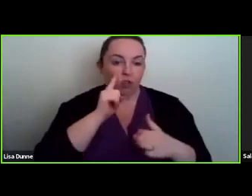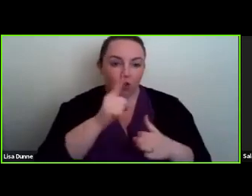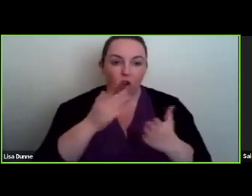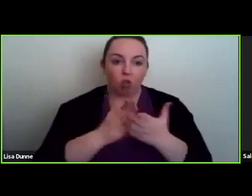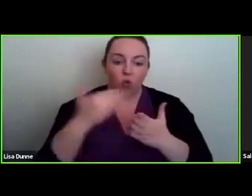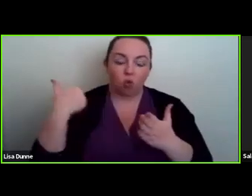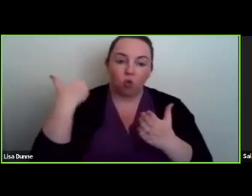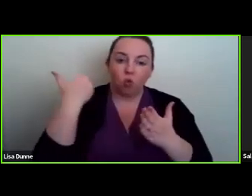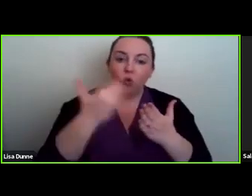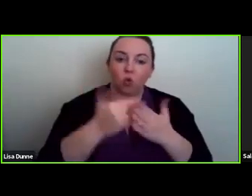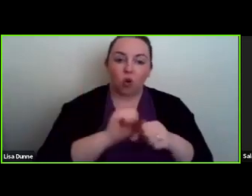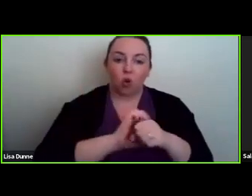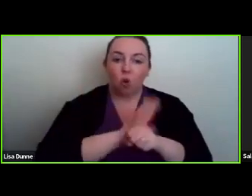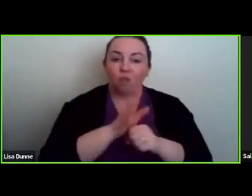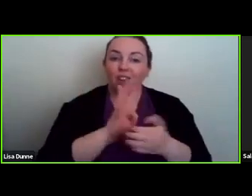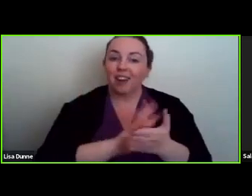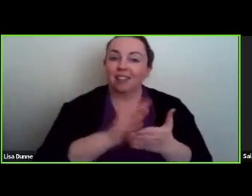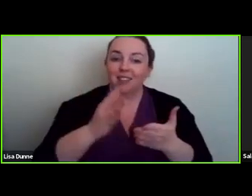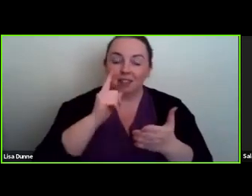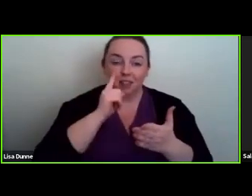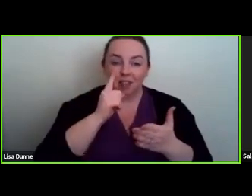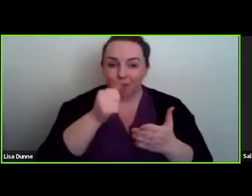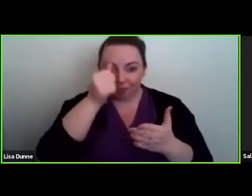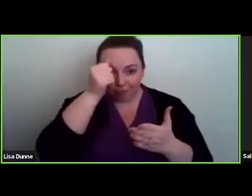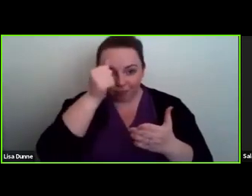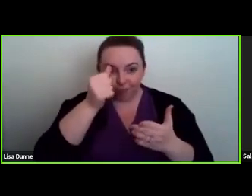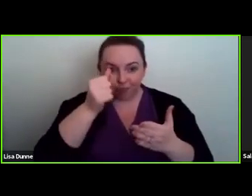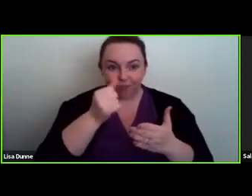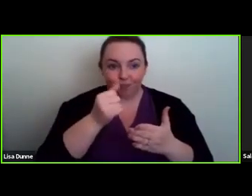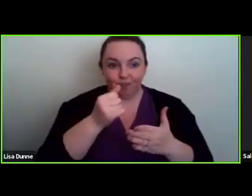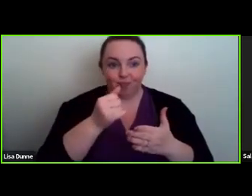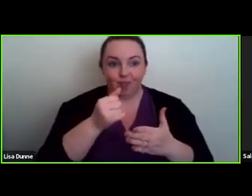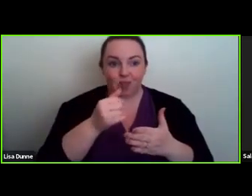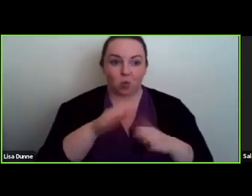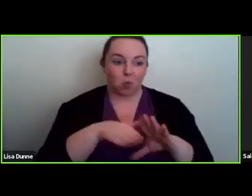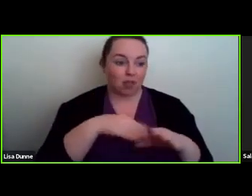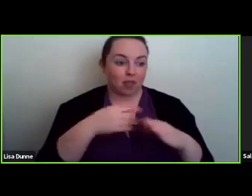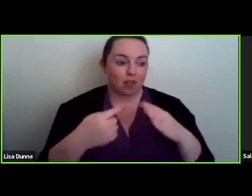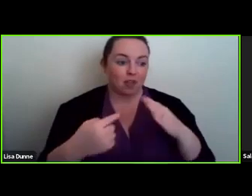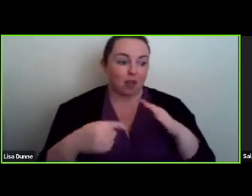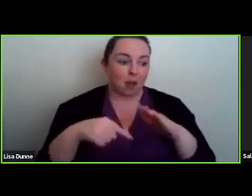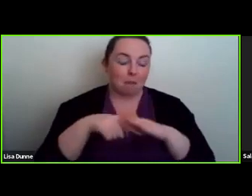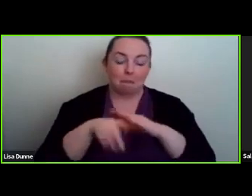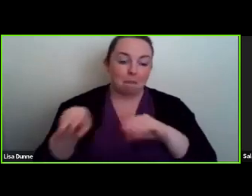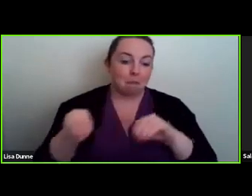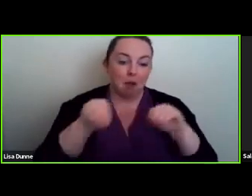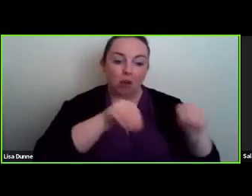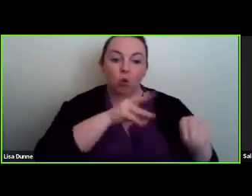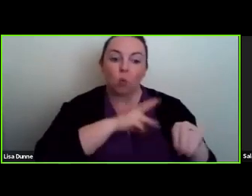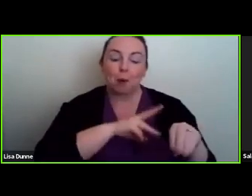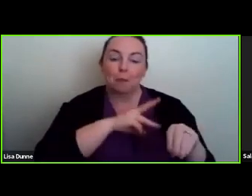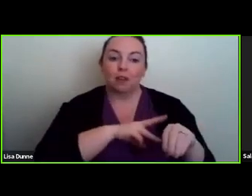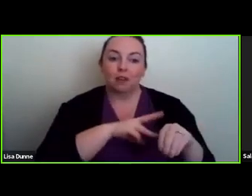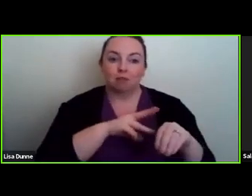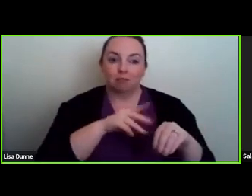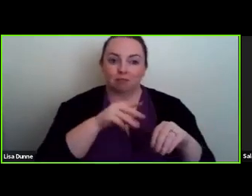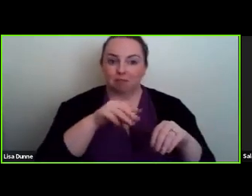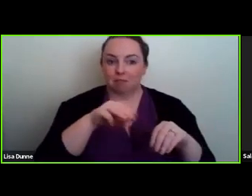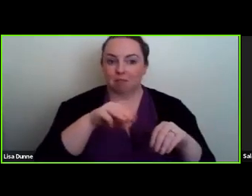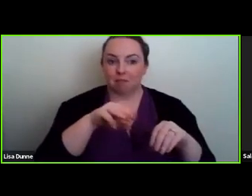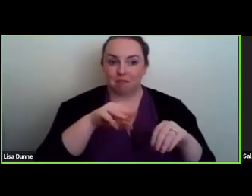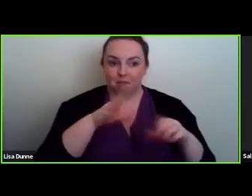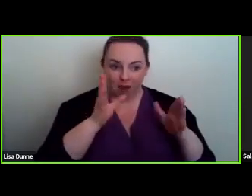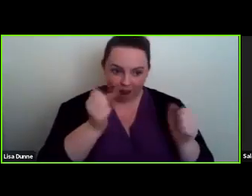of COVID-19, of that, in our work with migrant women, for example, have been providing